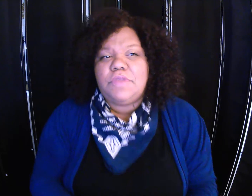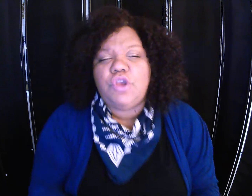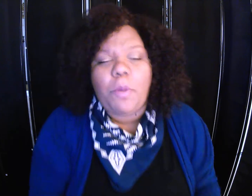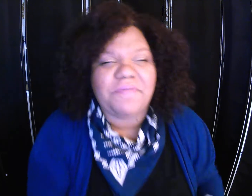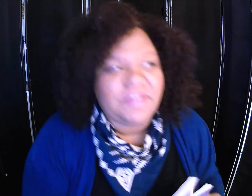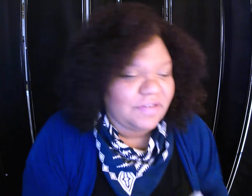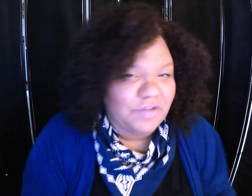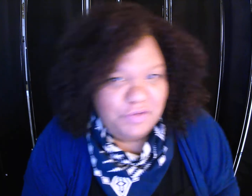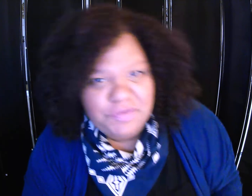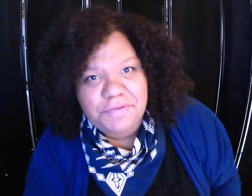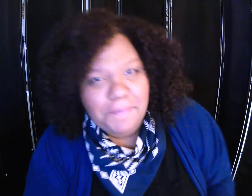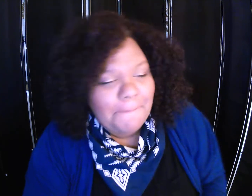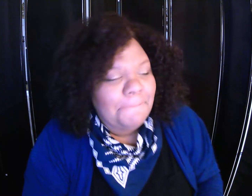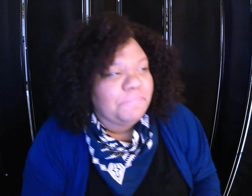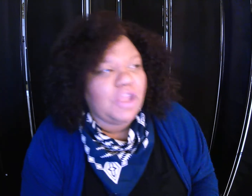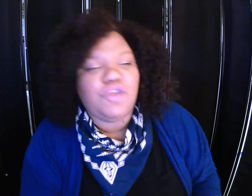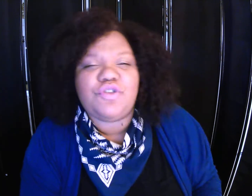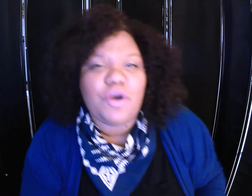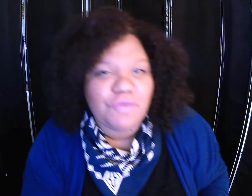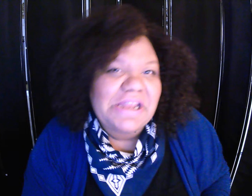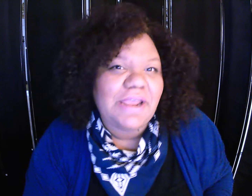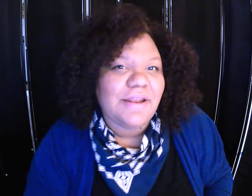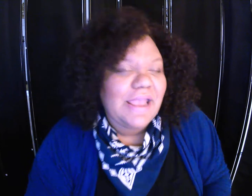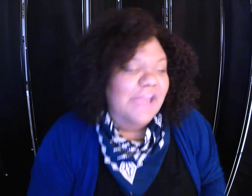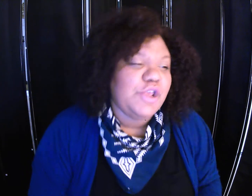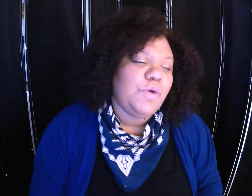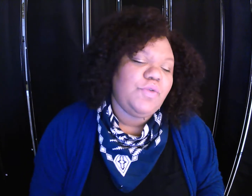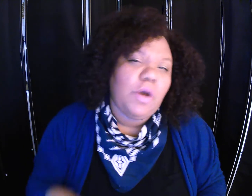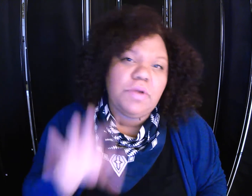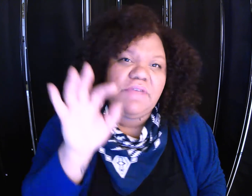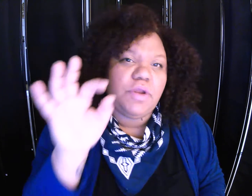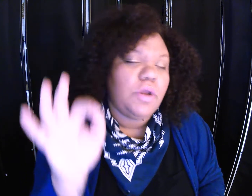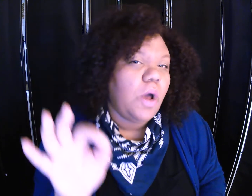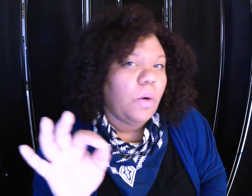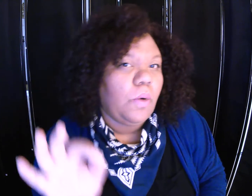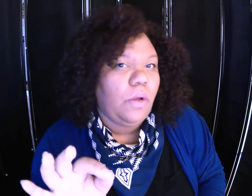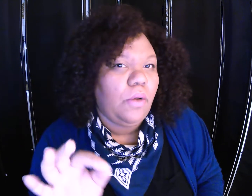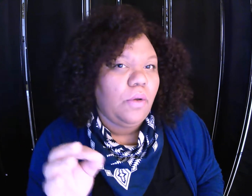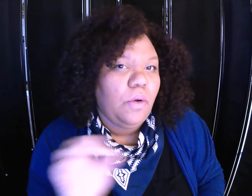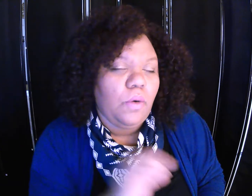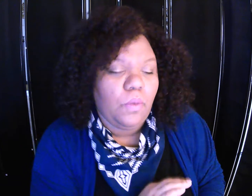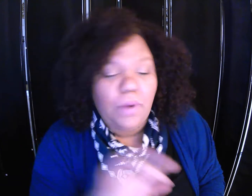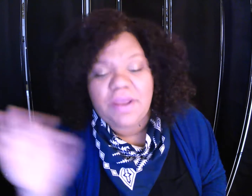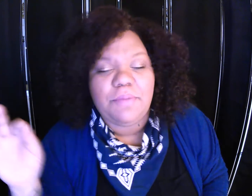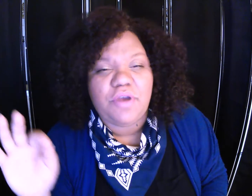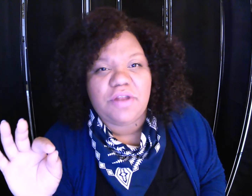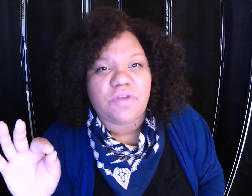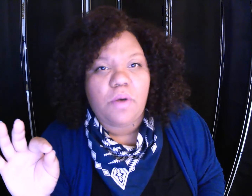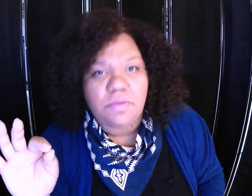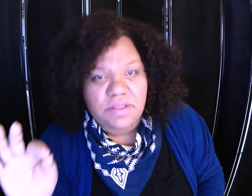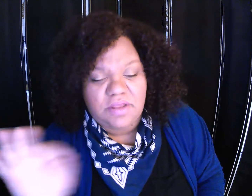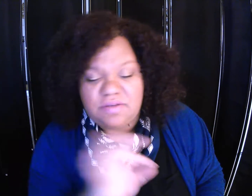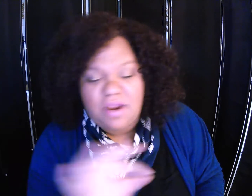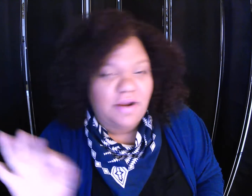You open Vicissitudes and you start reading, and you don't even know where Kim Green is going with this narrative